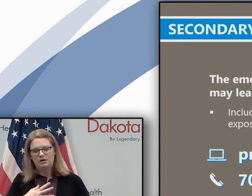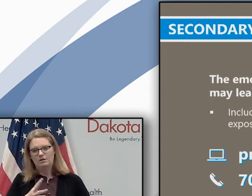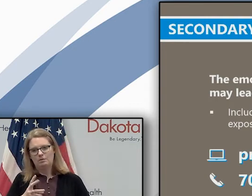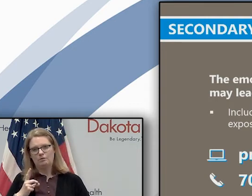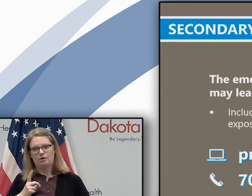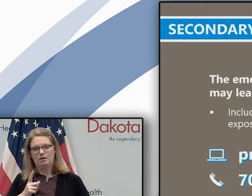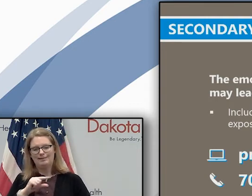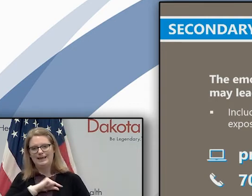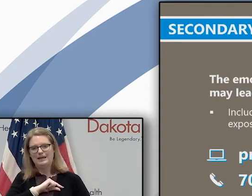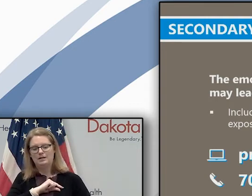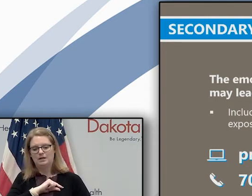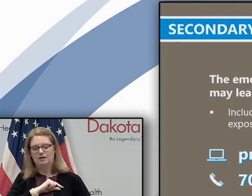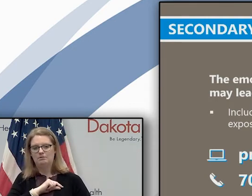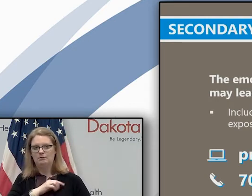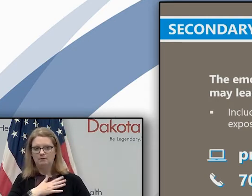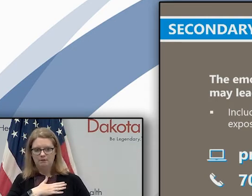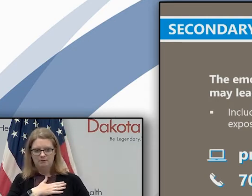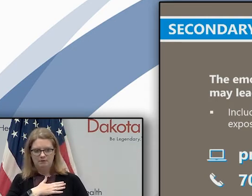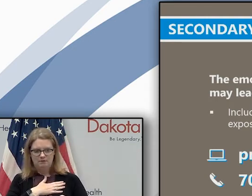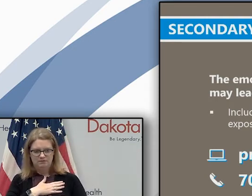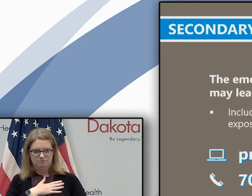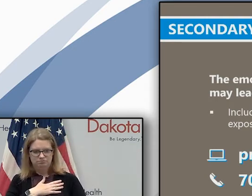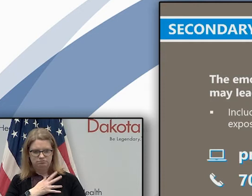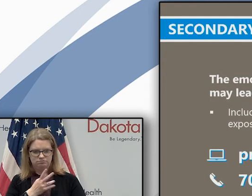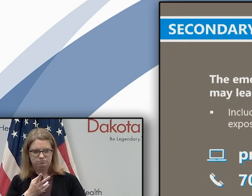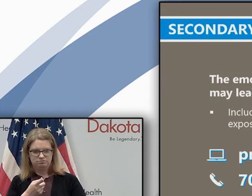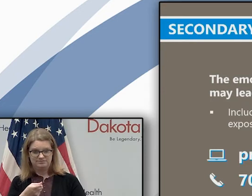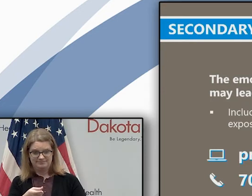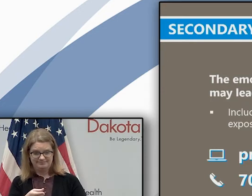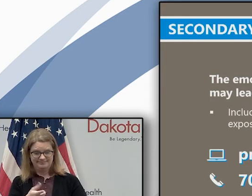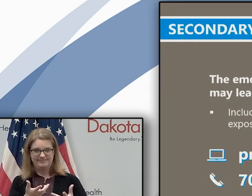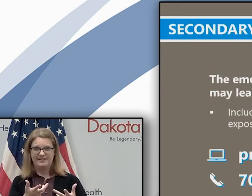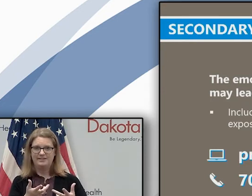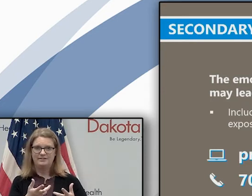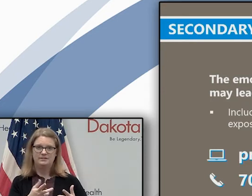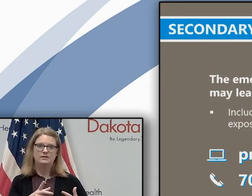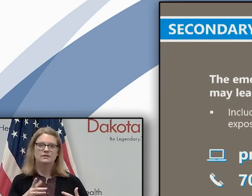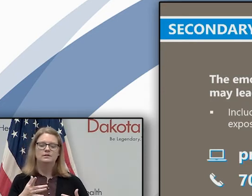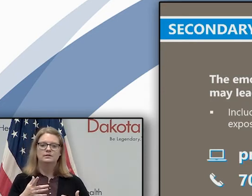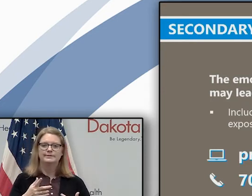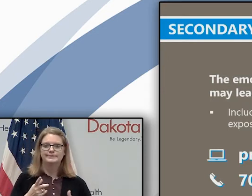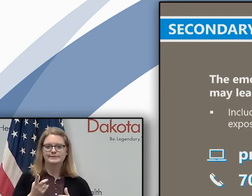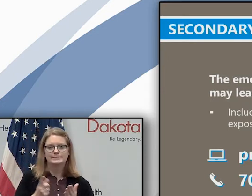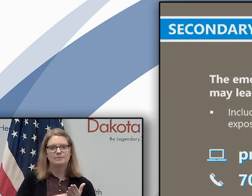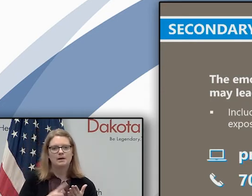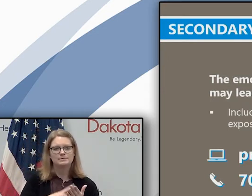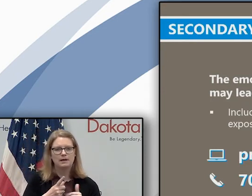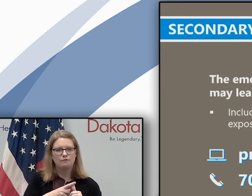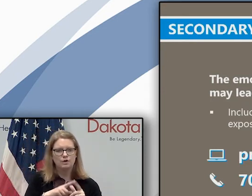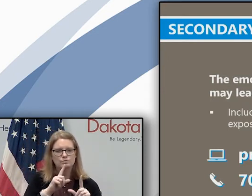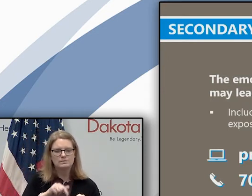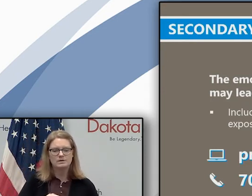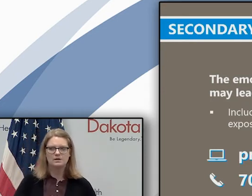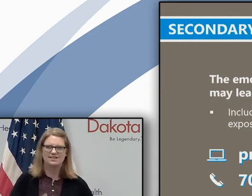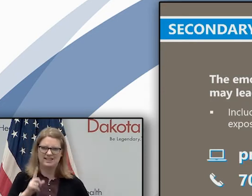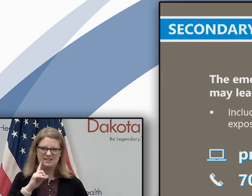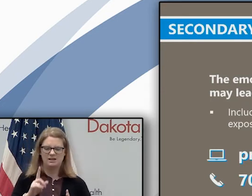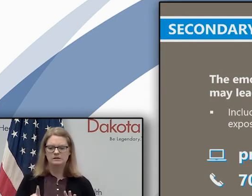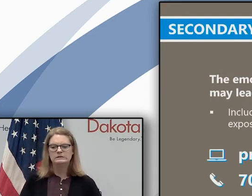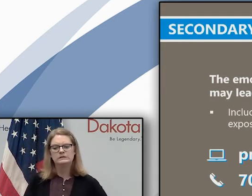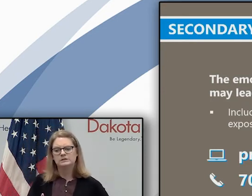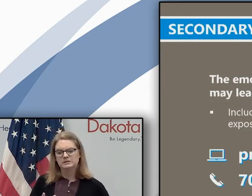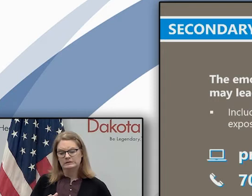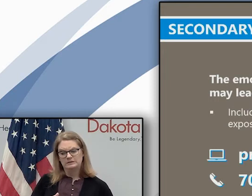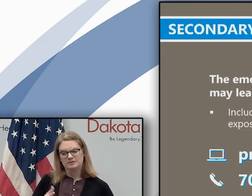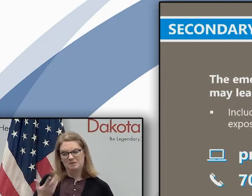and guilt, because something bad happens and people that are first responders feel like, hey, could I have done more? Should I have done